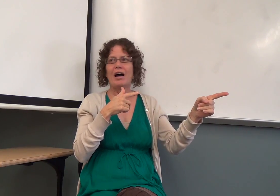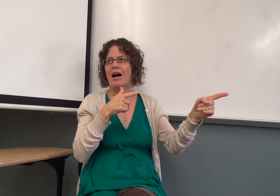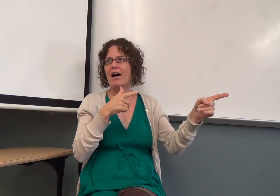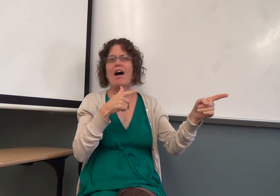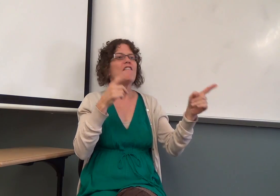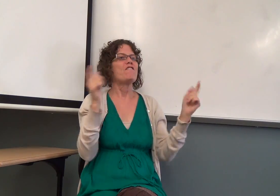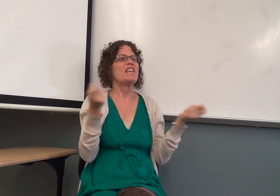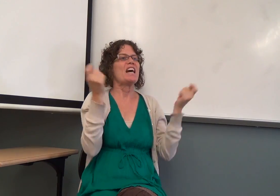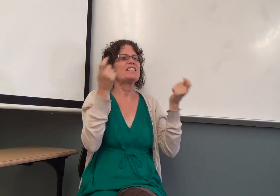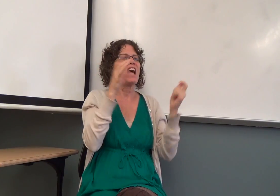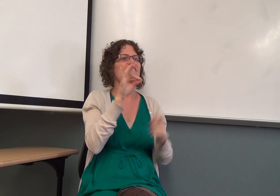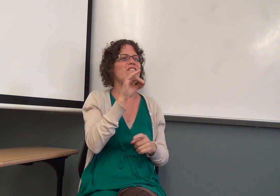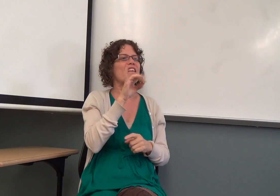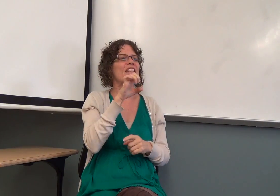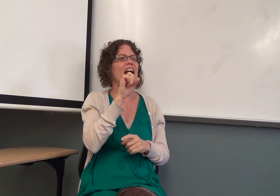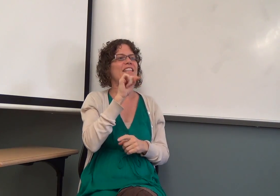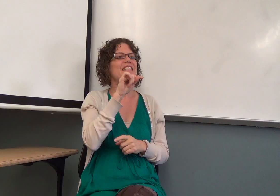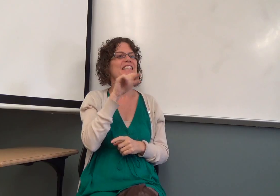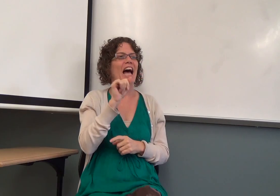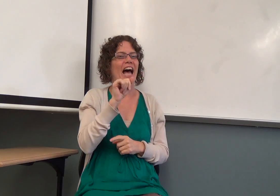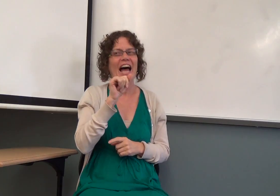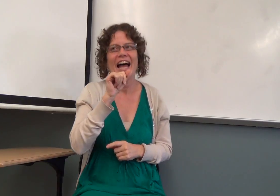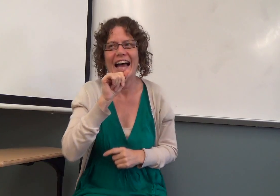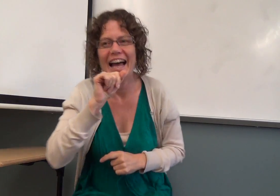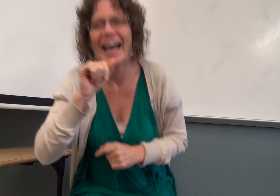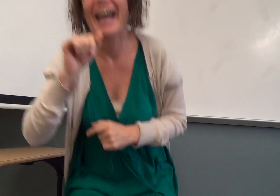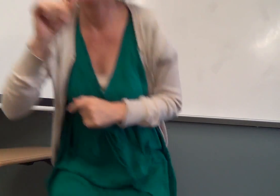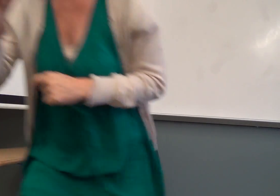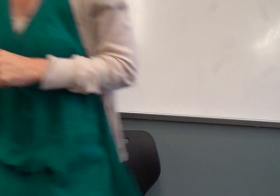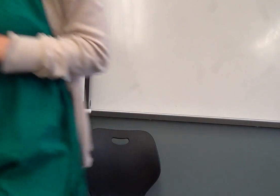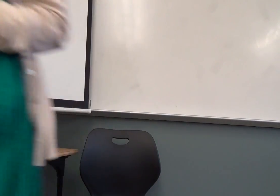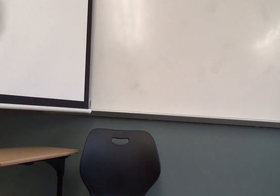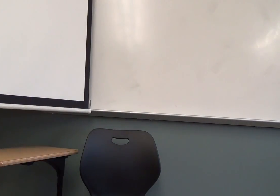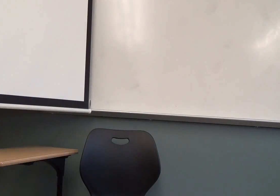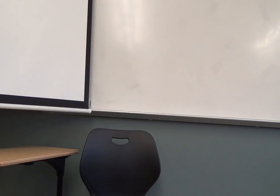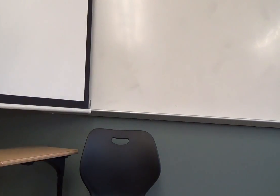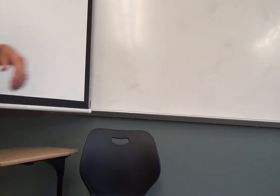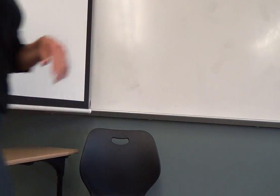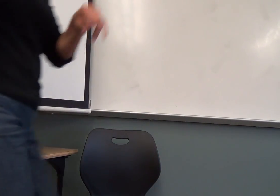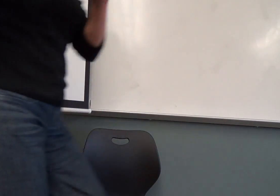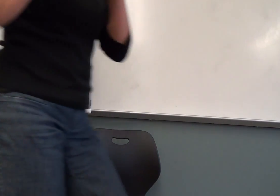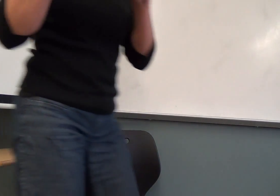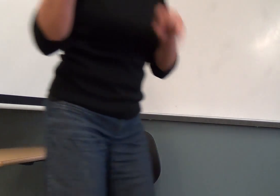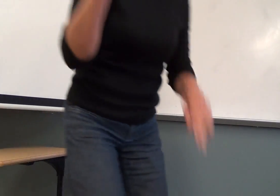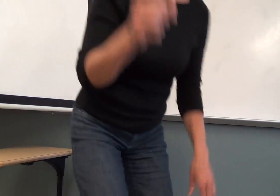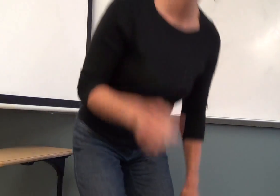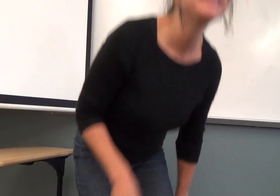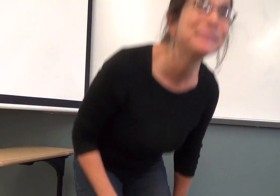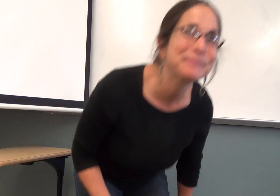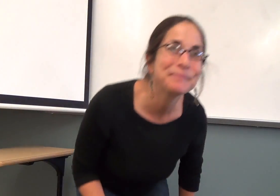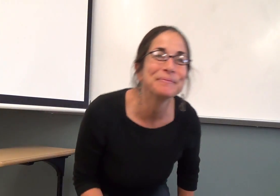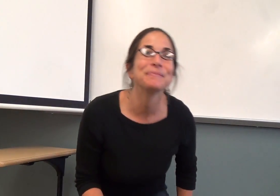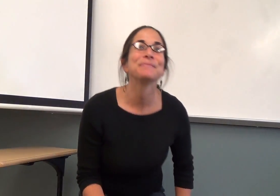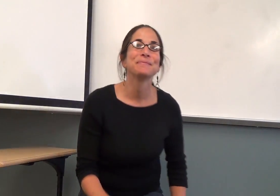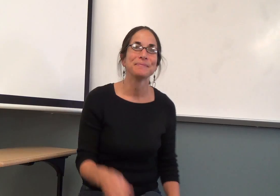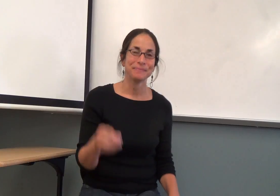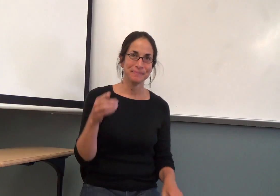Nice. Got it. Okay, got it. Okay, fiesta. Party. I said fun. You said fun. Okay. He said, and then. I